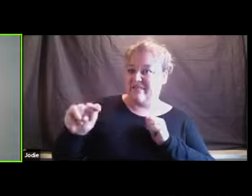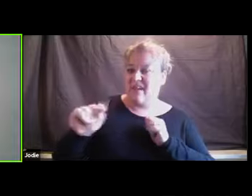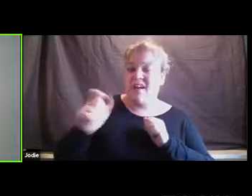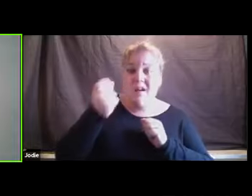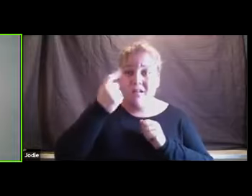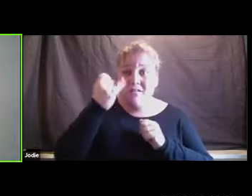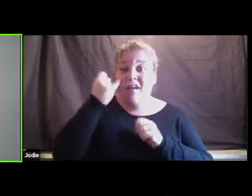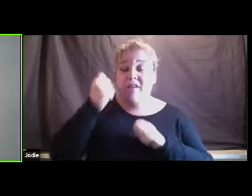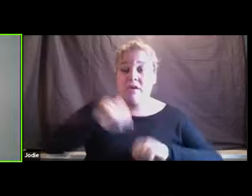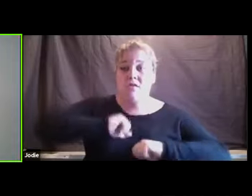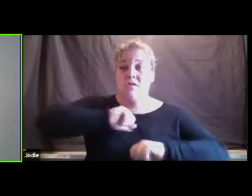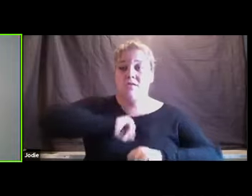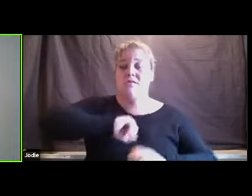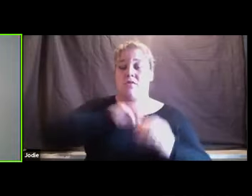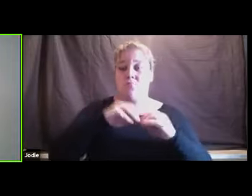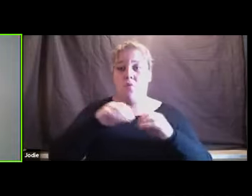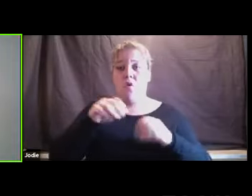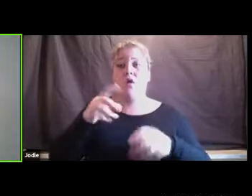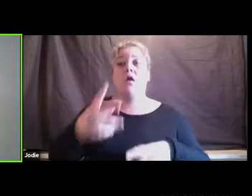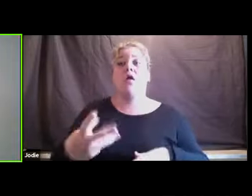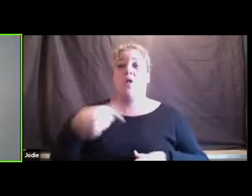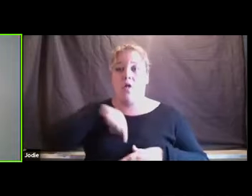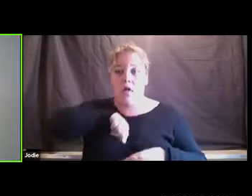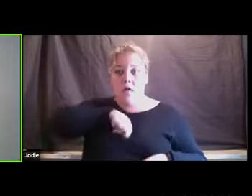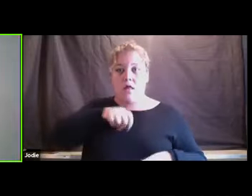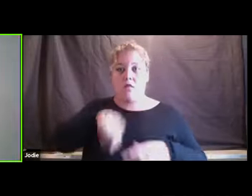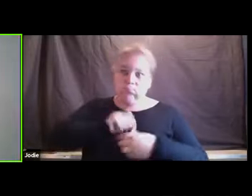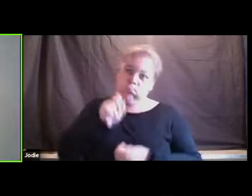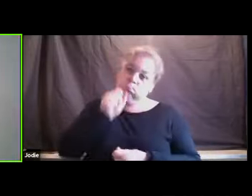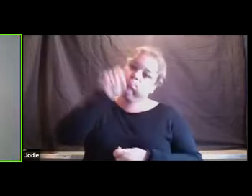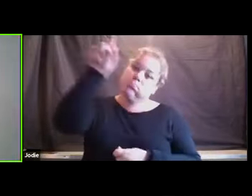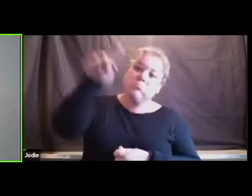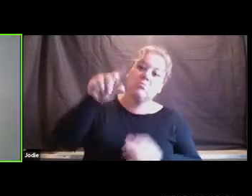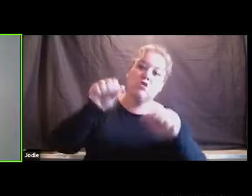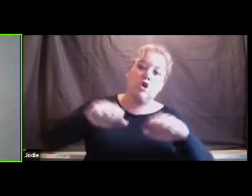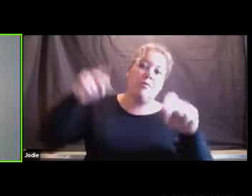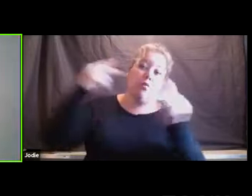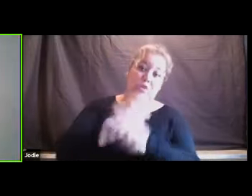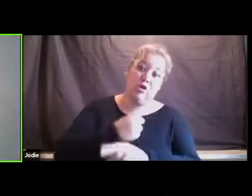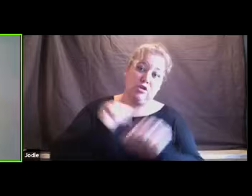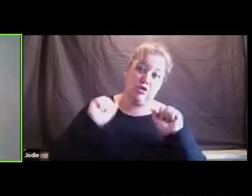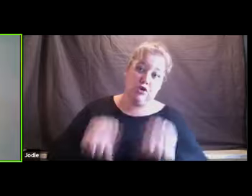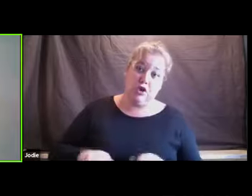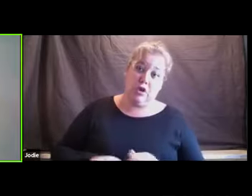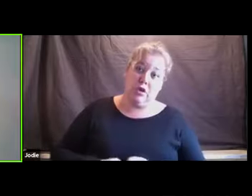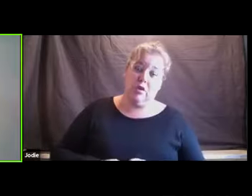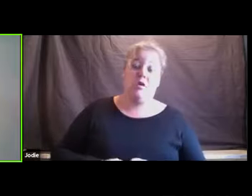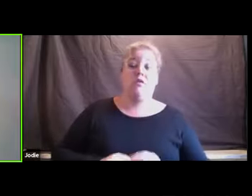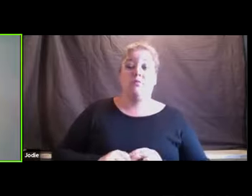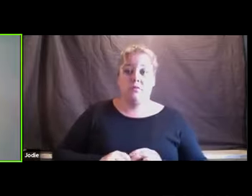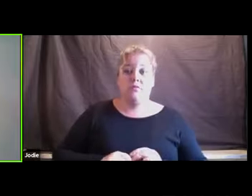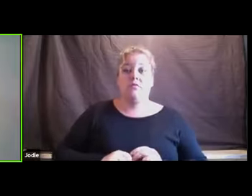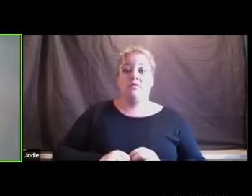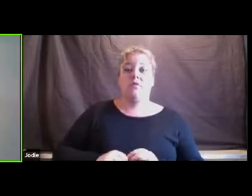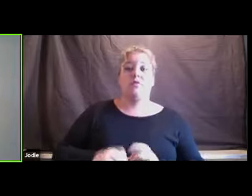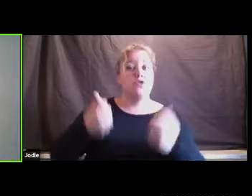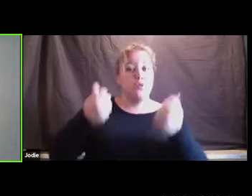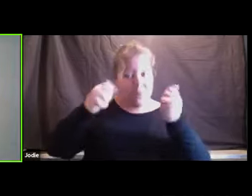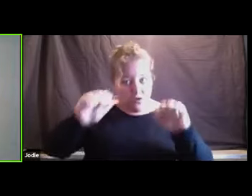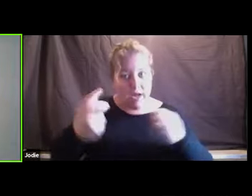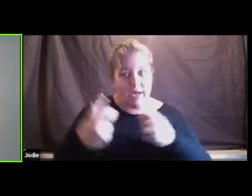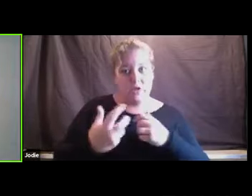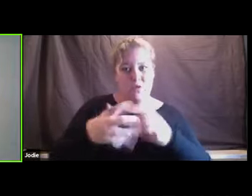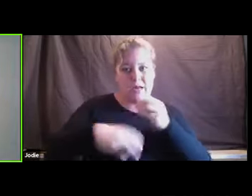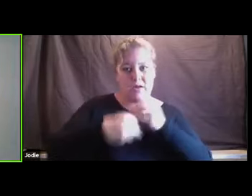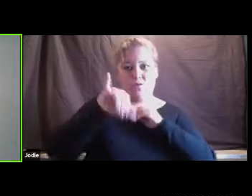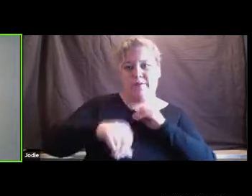So all of those pieces come into play, and it really just comes back to, we tried to build all of that into the recommendation